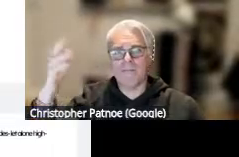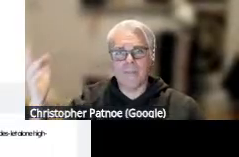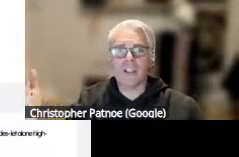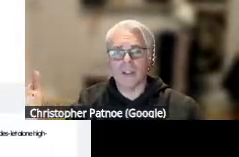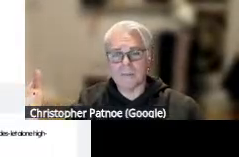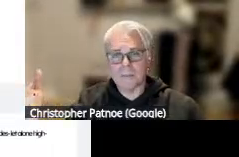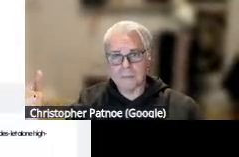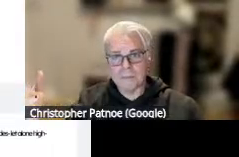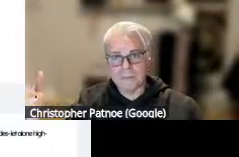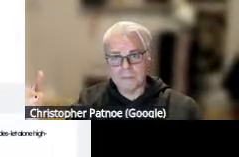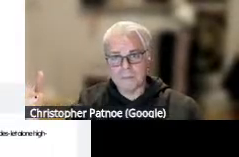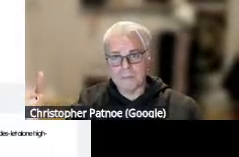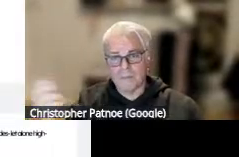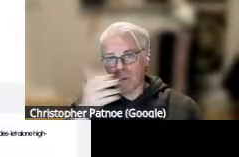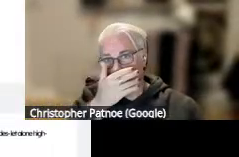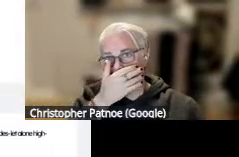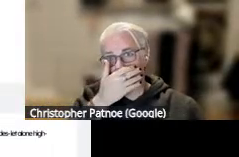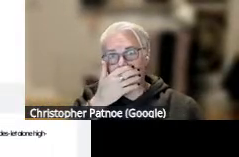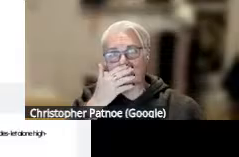process information.